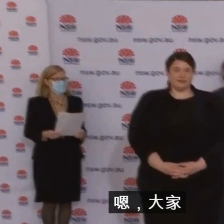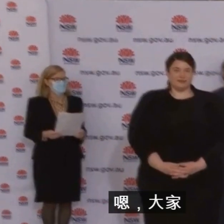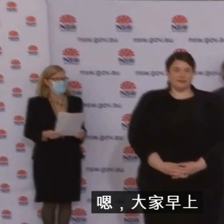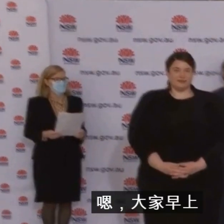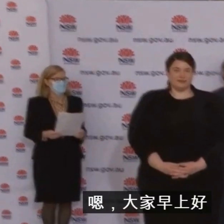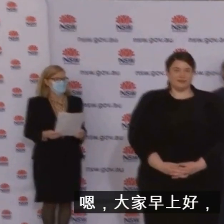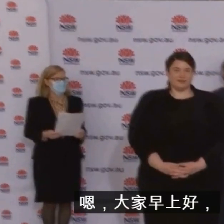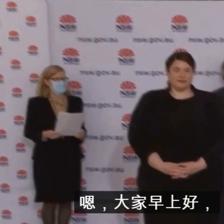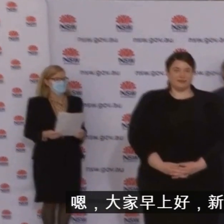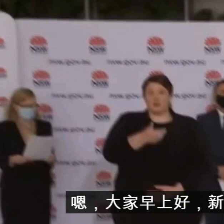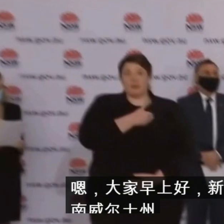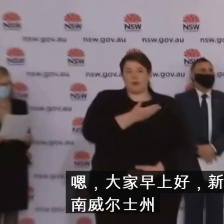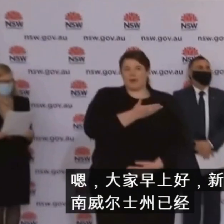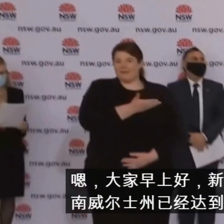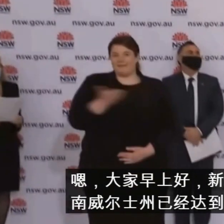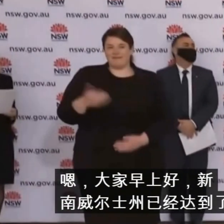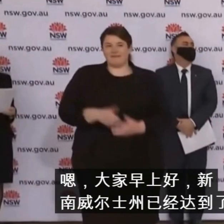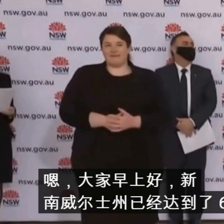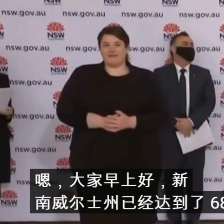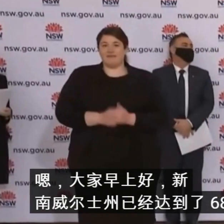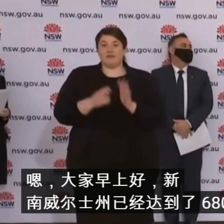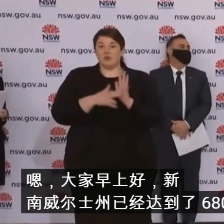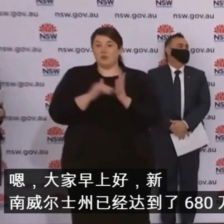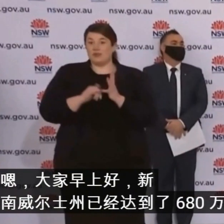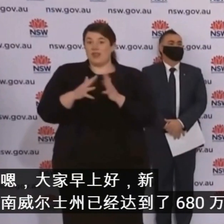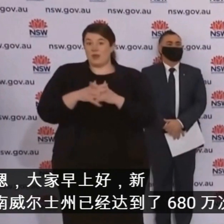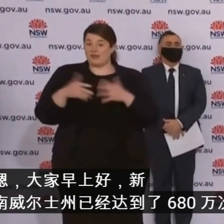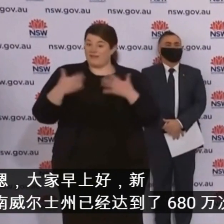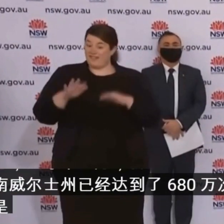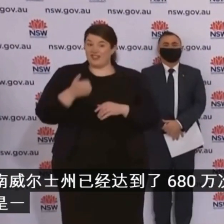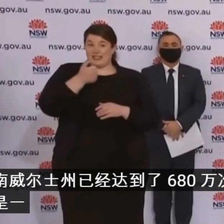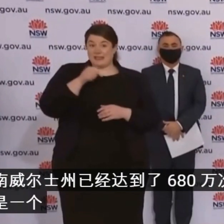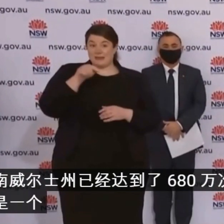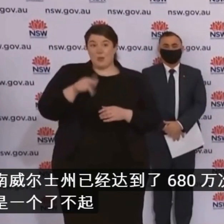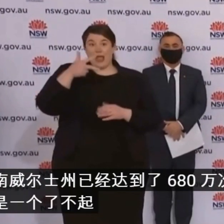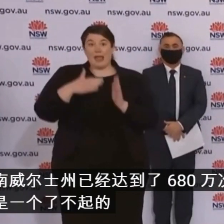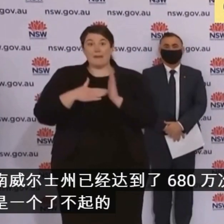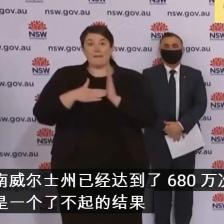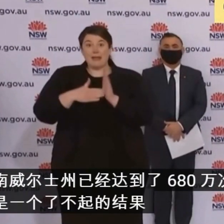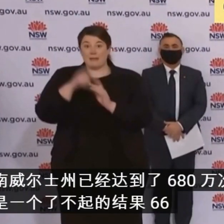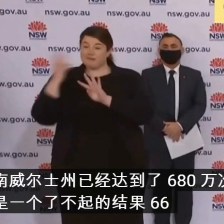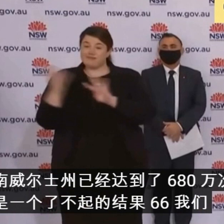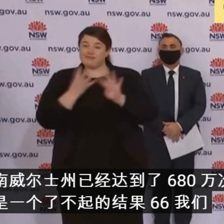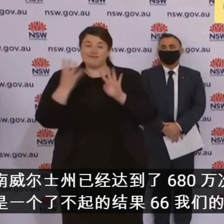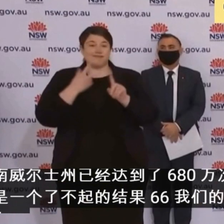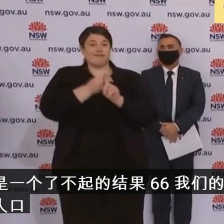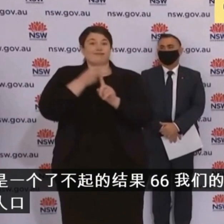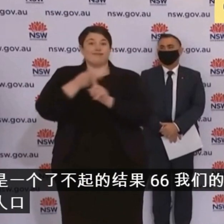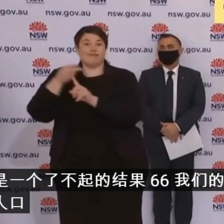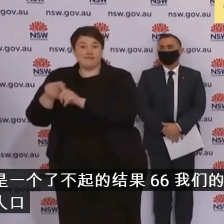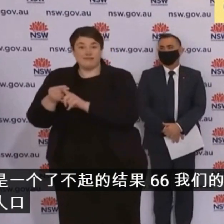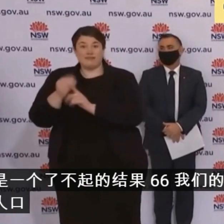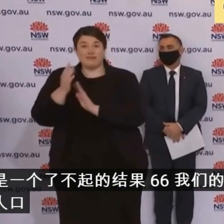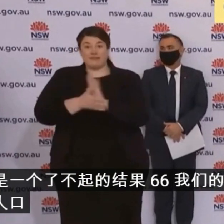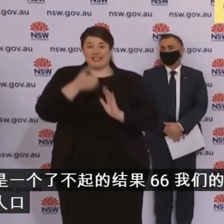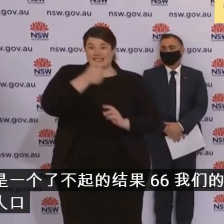Good morning, everybody. New South Wales has reached 6.8 million jabs, which is an outstanding result. 66% of our